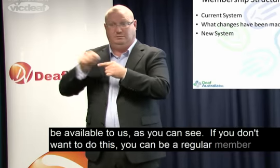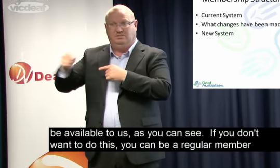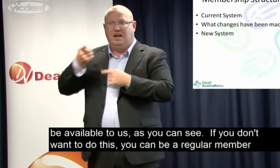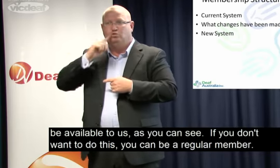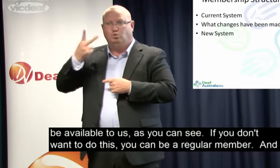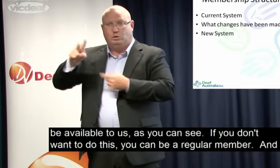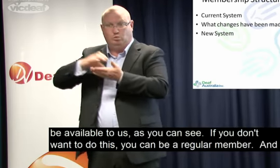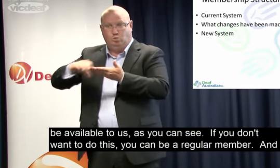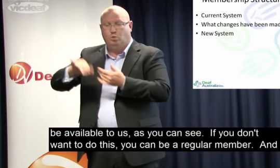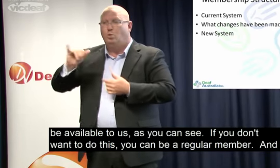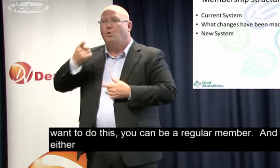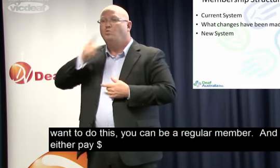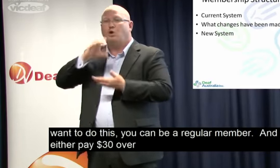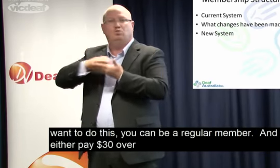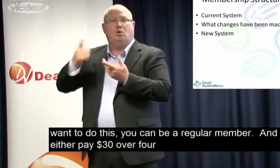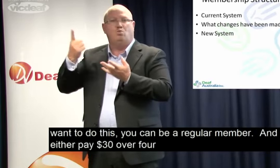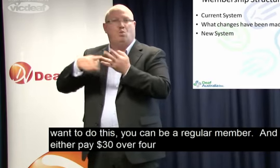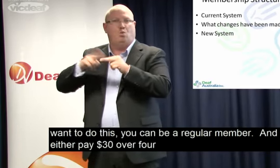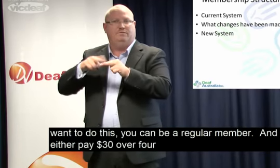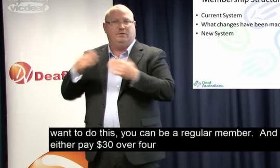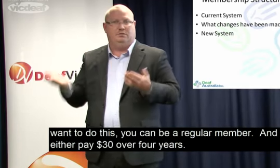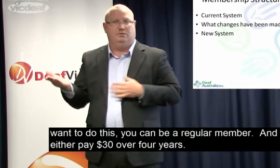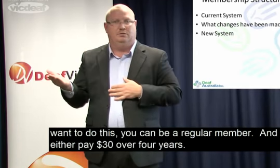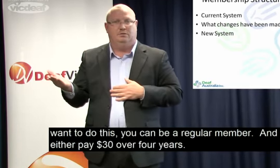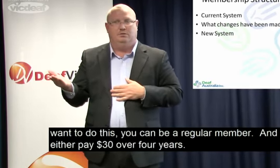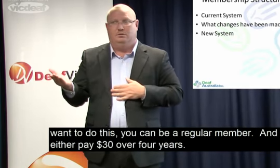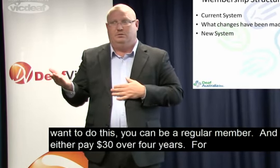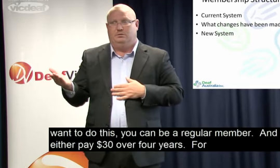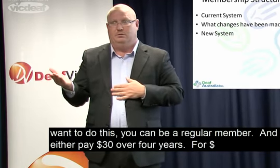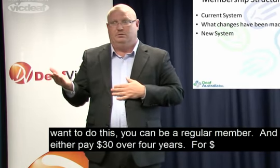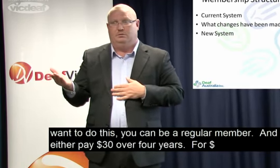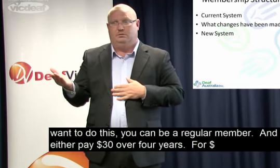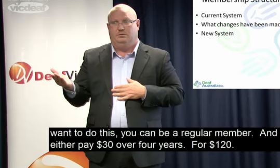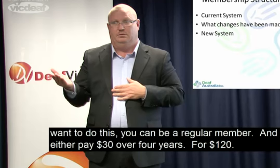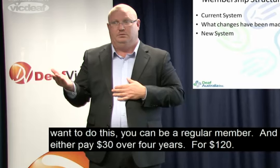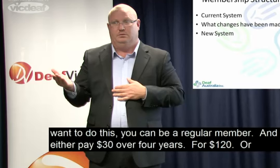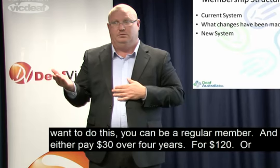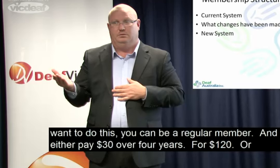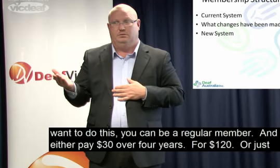4 years for $120 or just pay the $100 as a one-off lump sum fee.